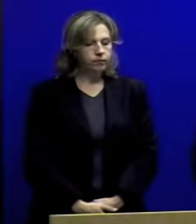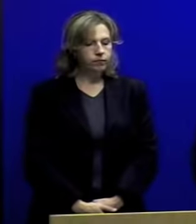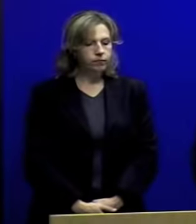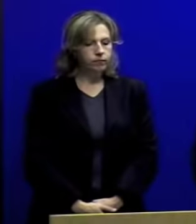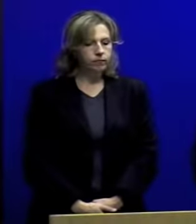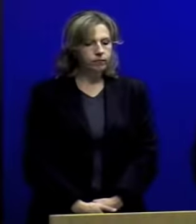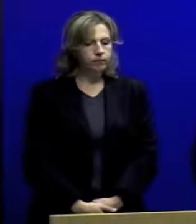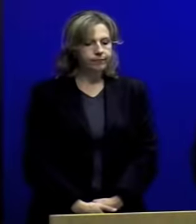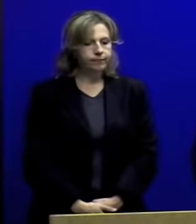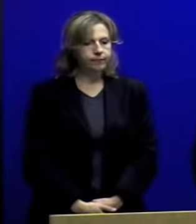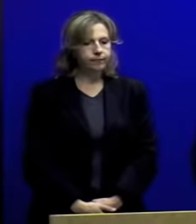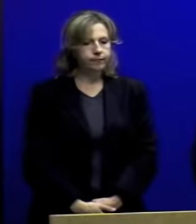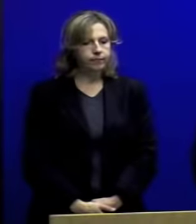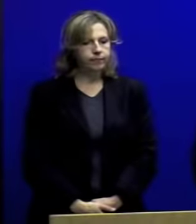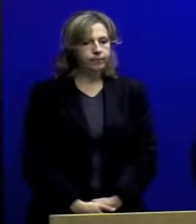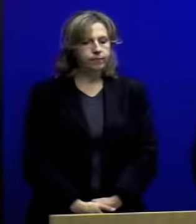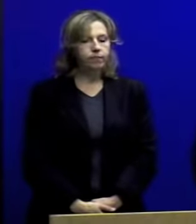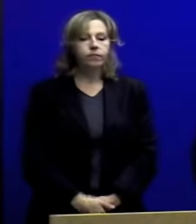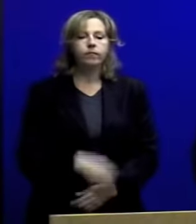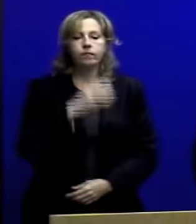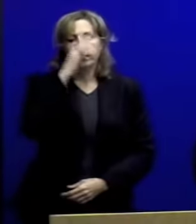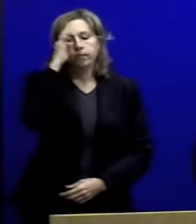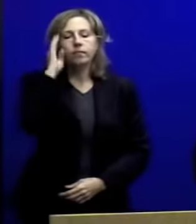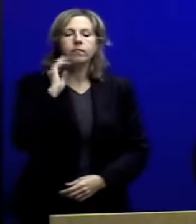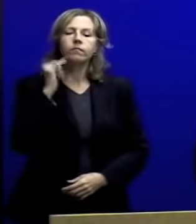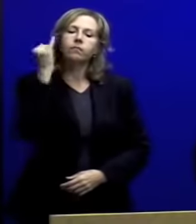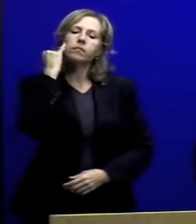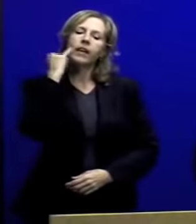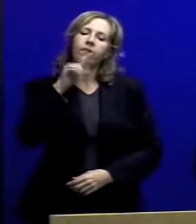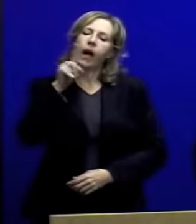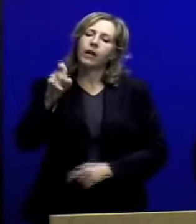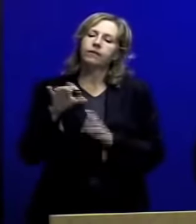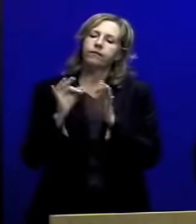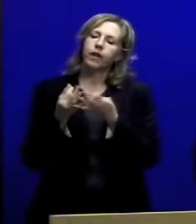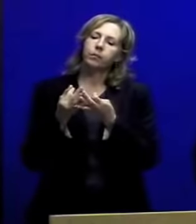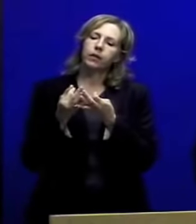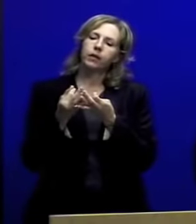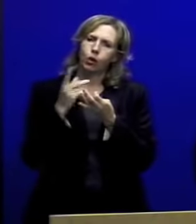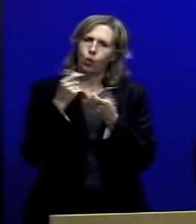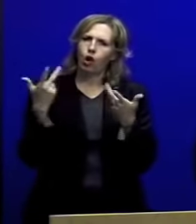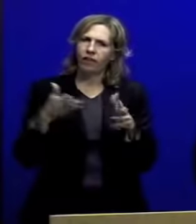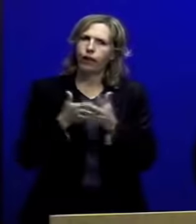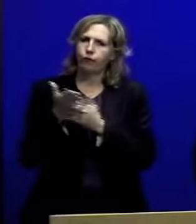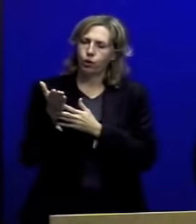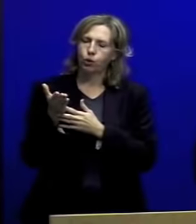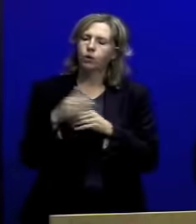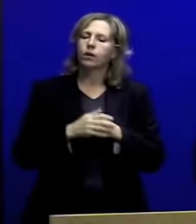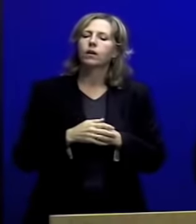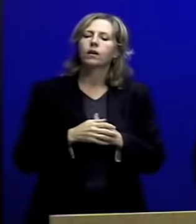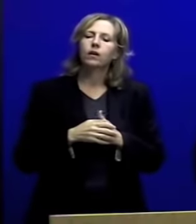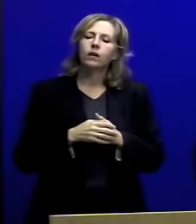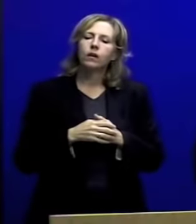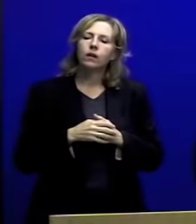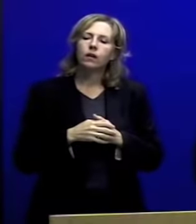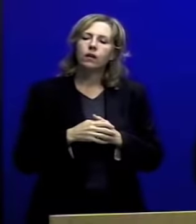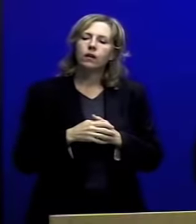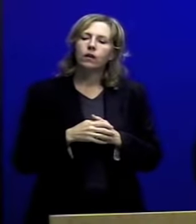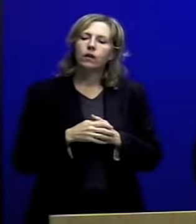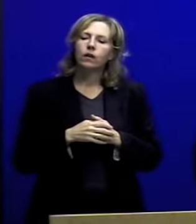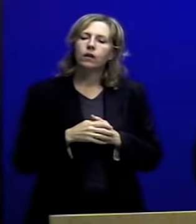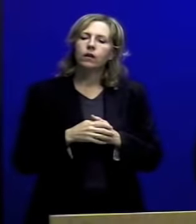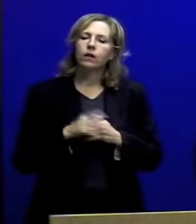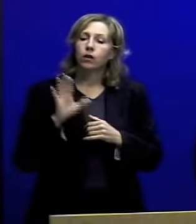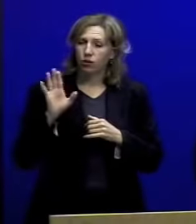When you ask families what was the most important thing for them when someone they loved was receiving